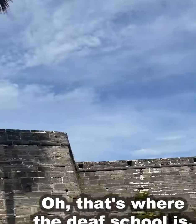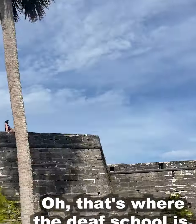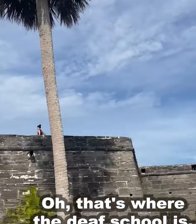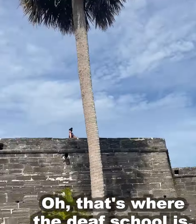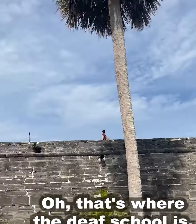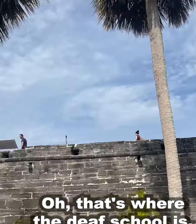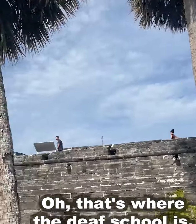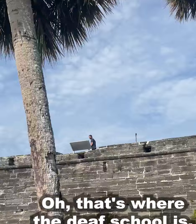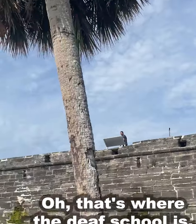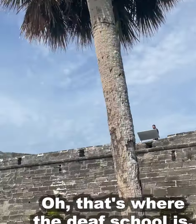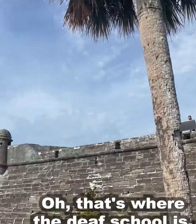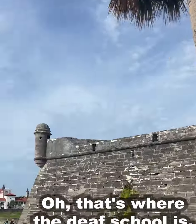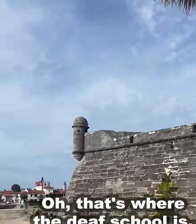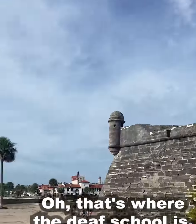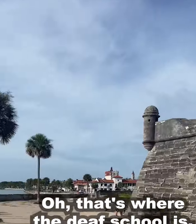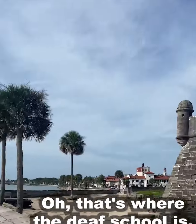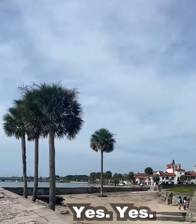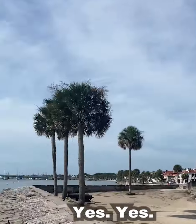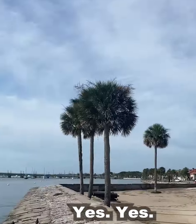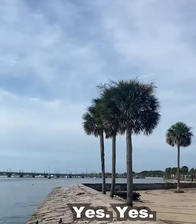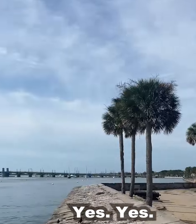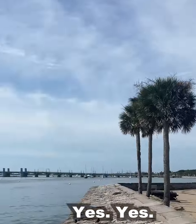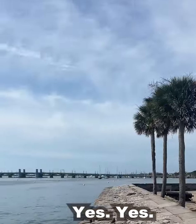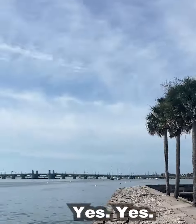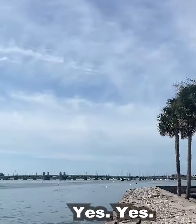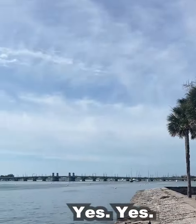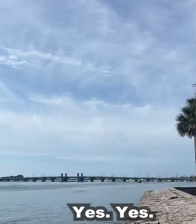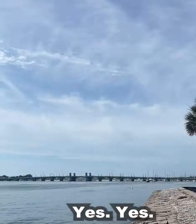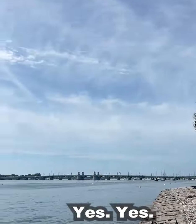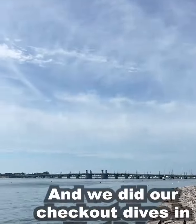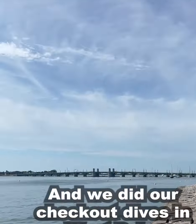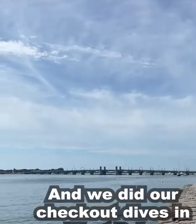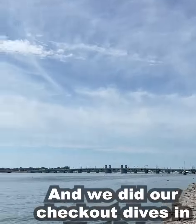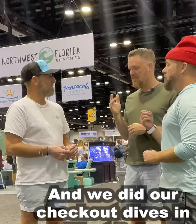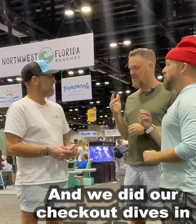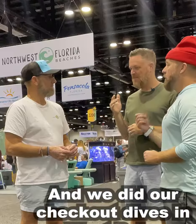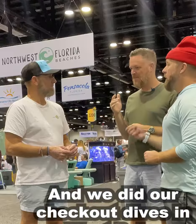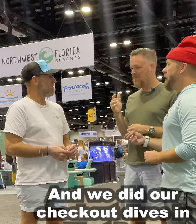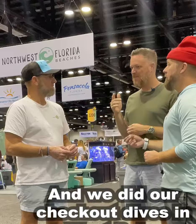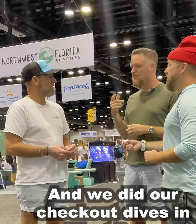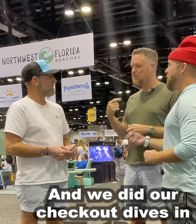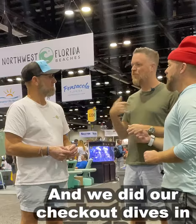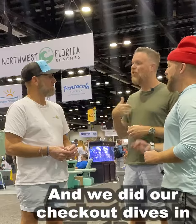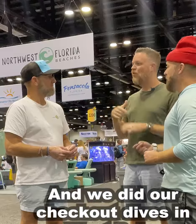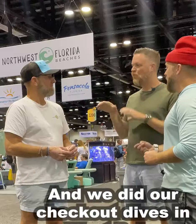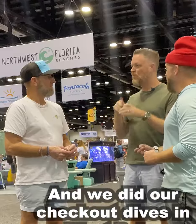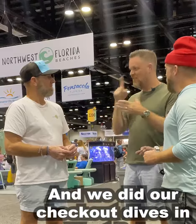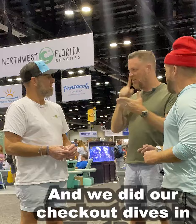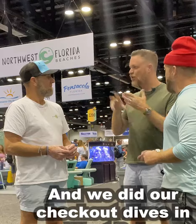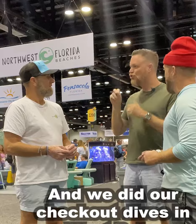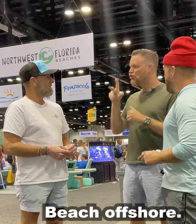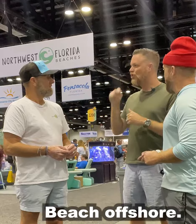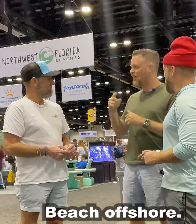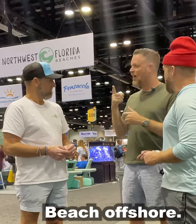Ah, that's where the deaf school is. Yes, yes. And we did our checkout dives in West Palm Beach offshore.